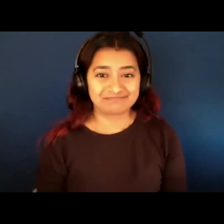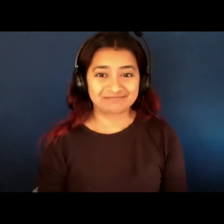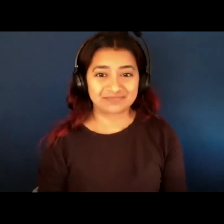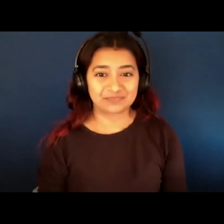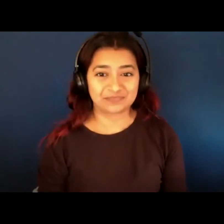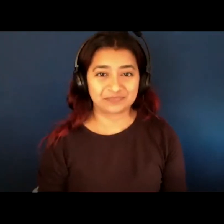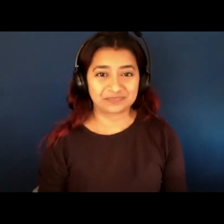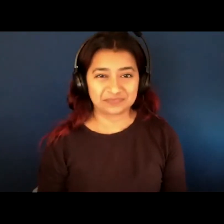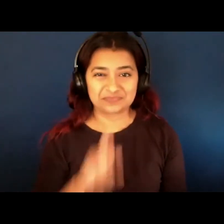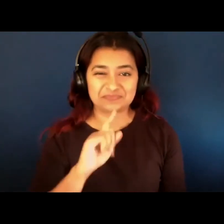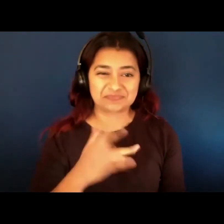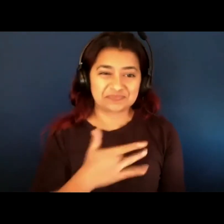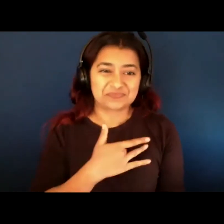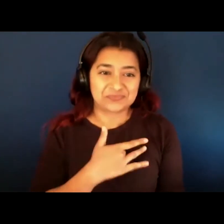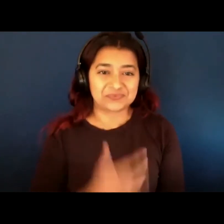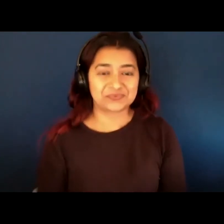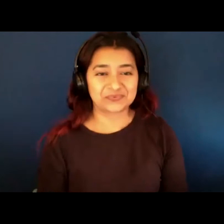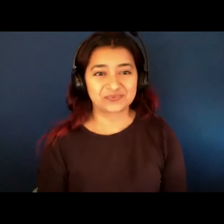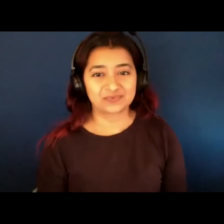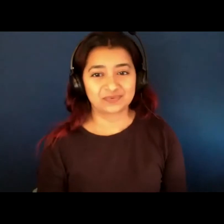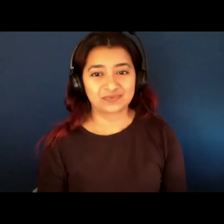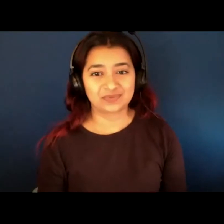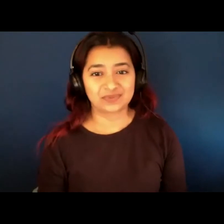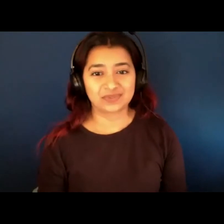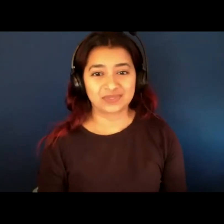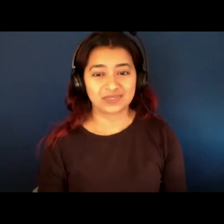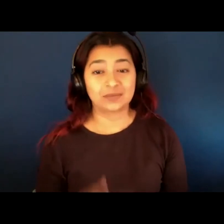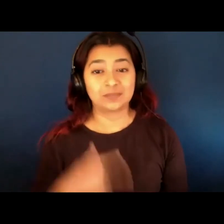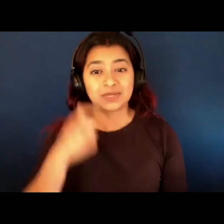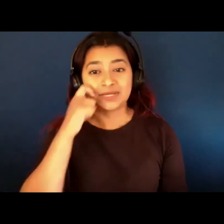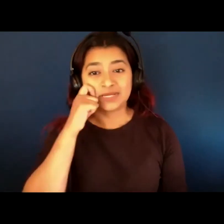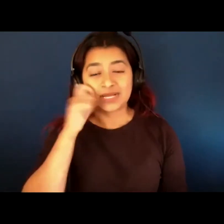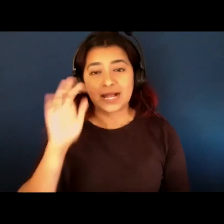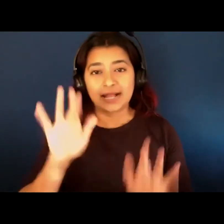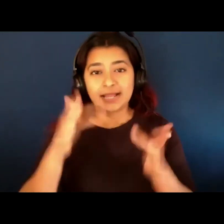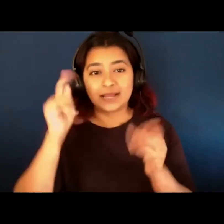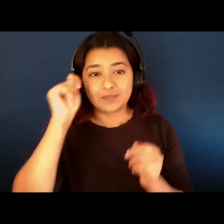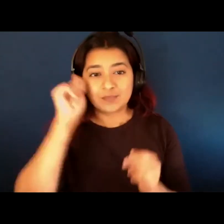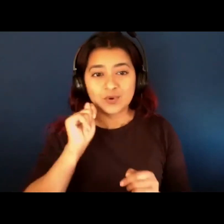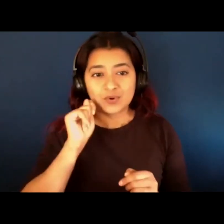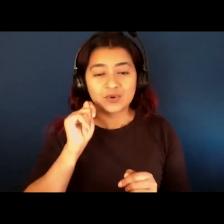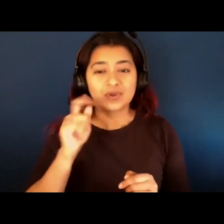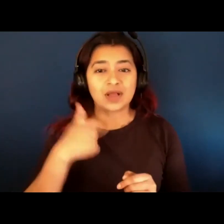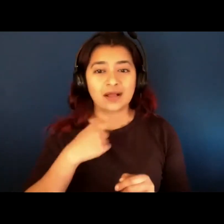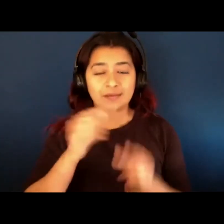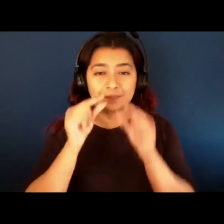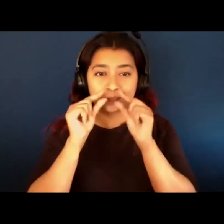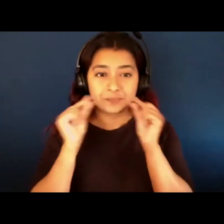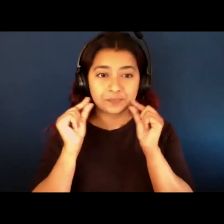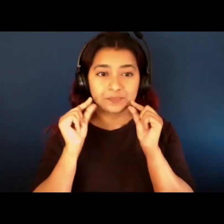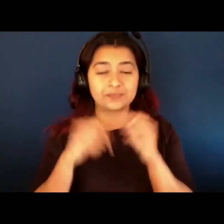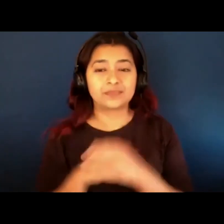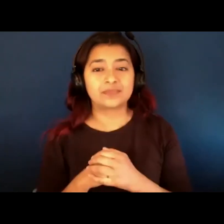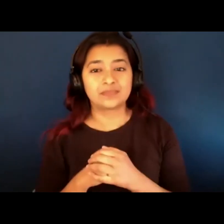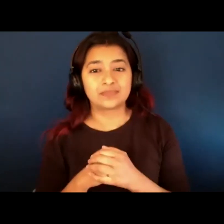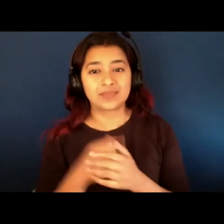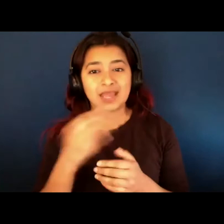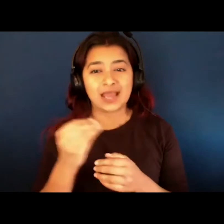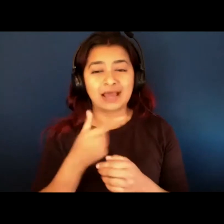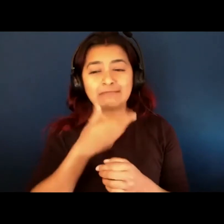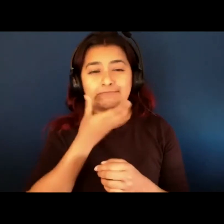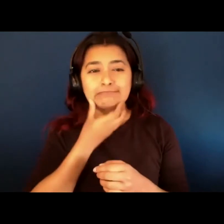moves my heart. My skin is a light bronze. I have a mustache and a undecided